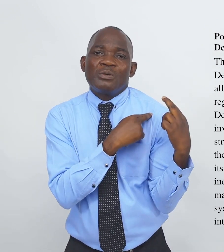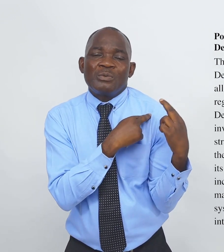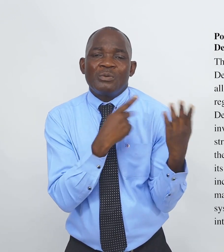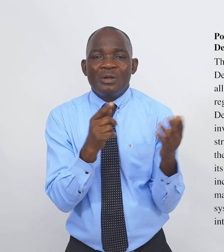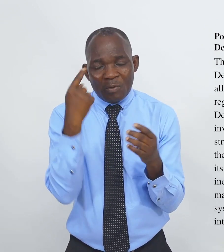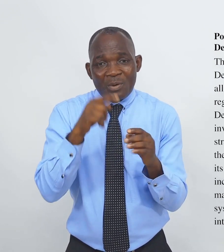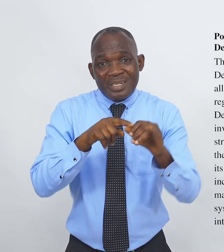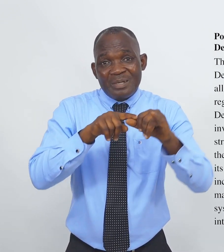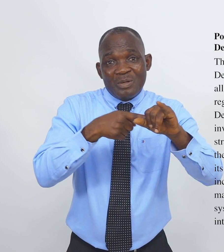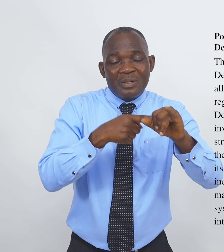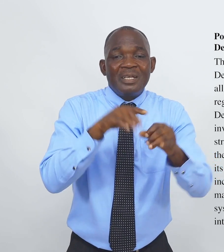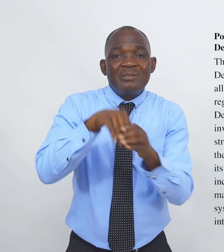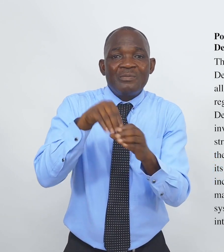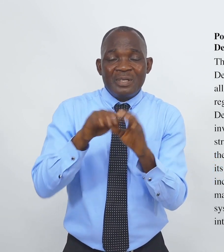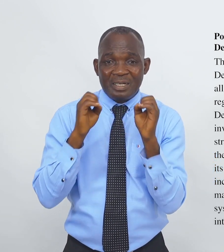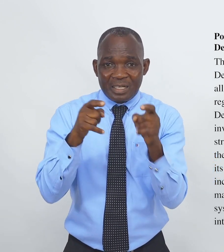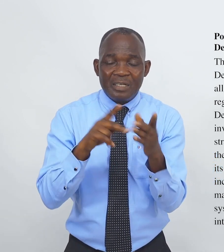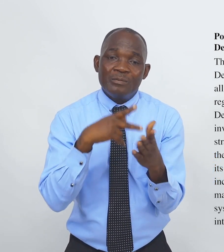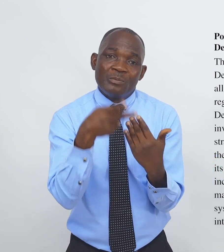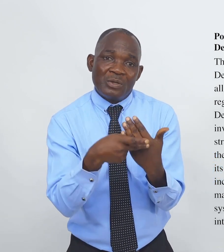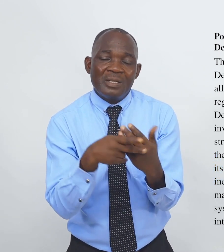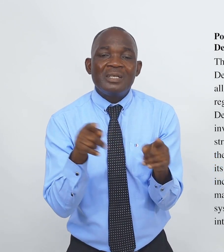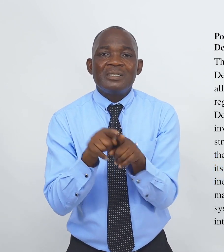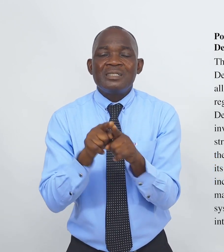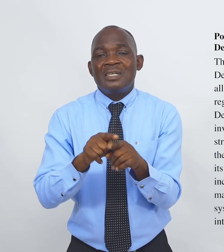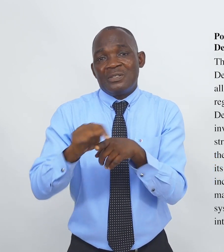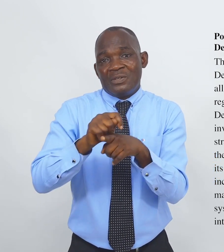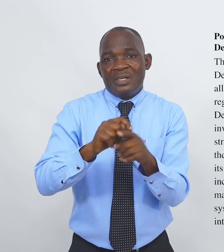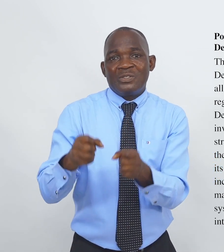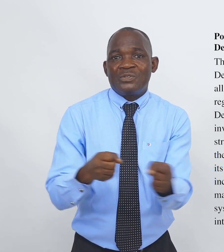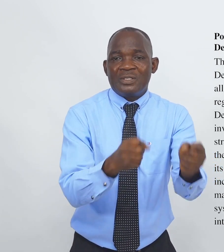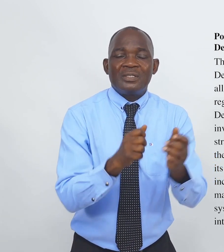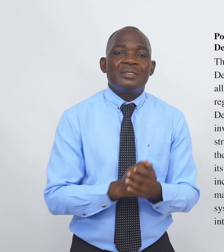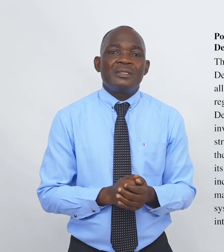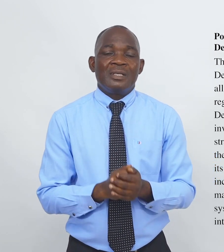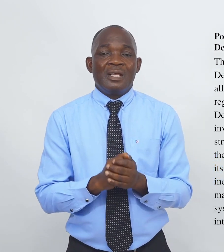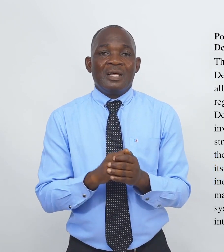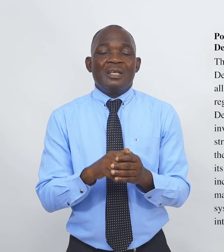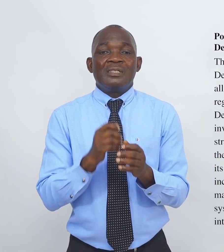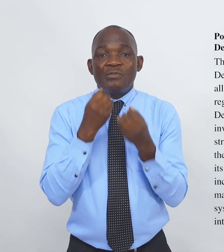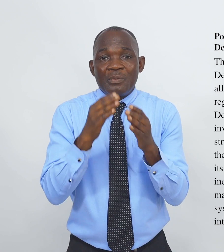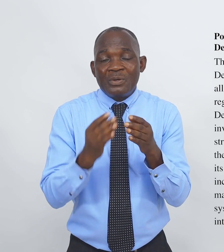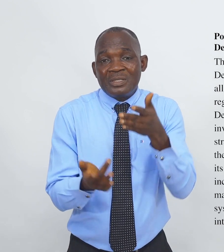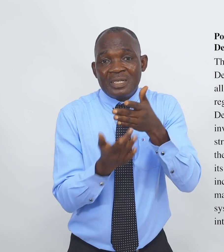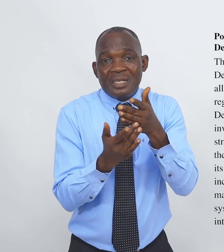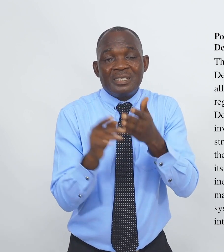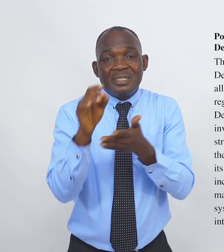for implementing investor education programs and trading strategies. The Information Technology section of the department